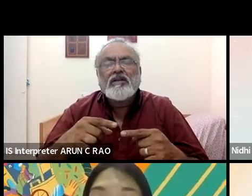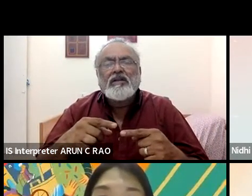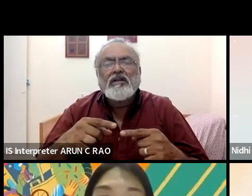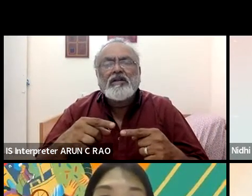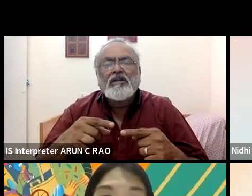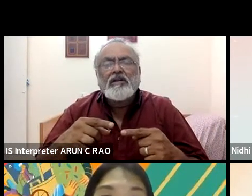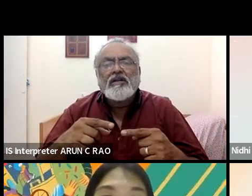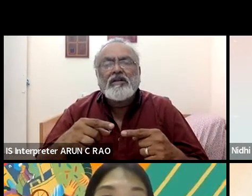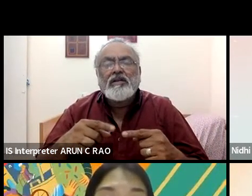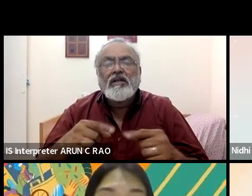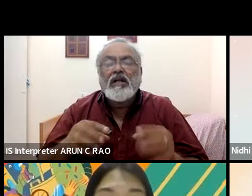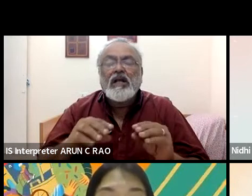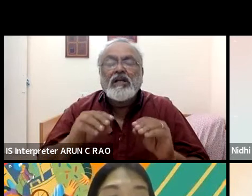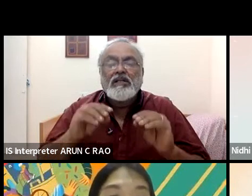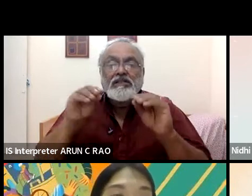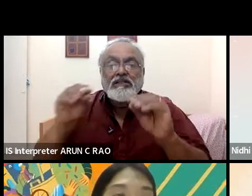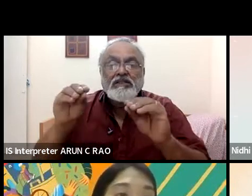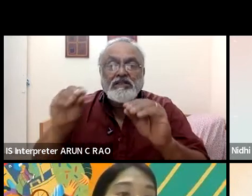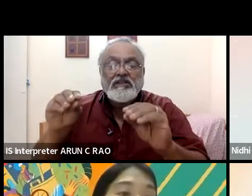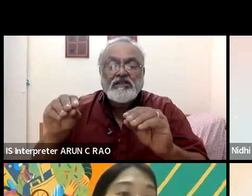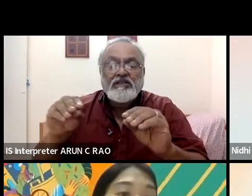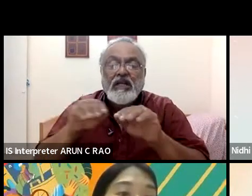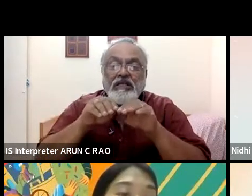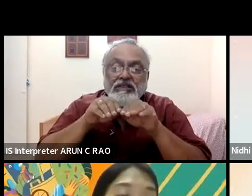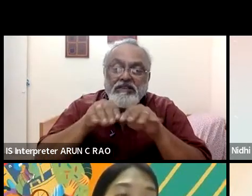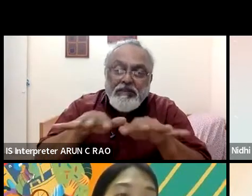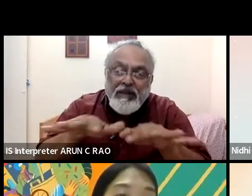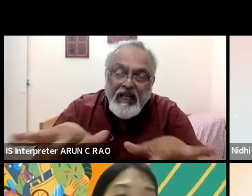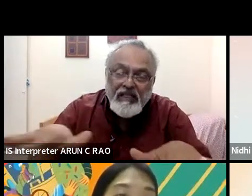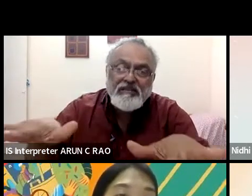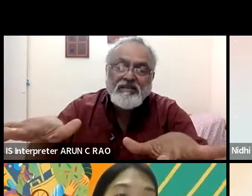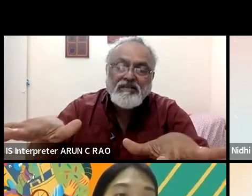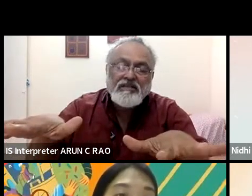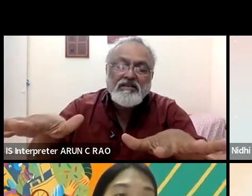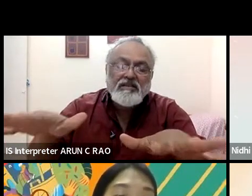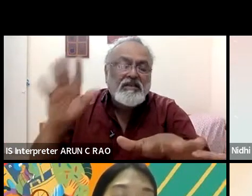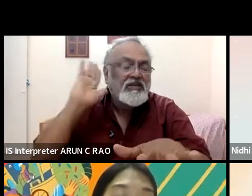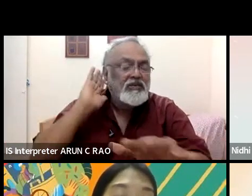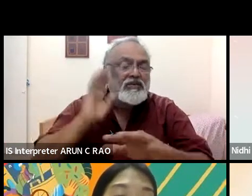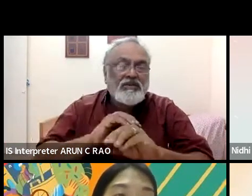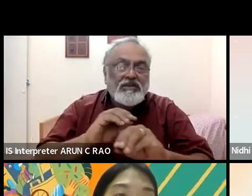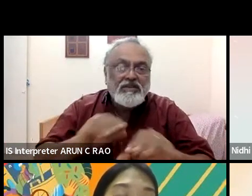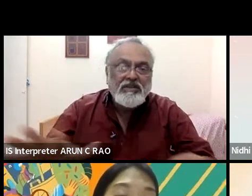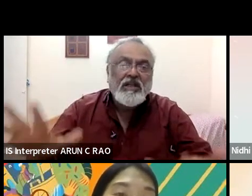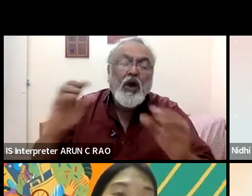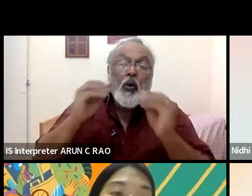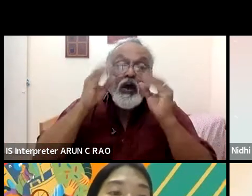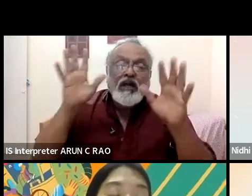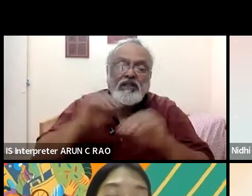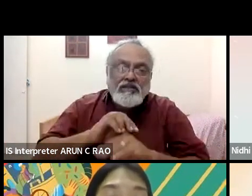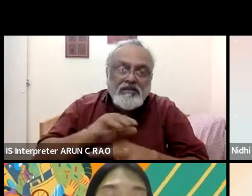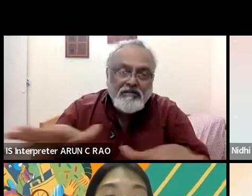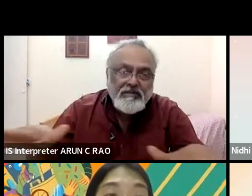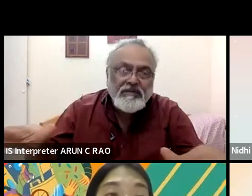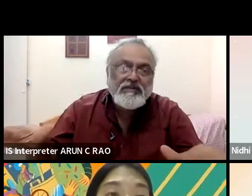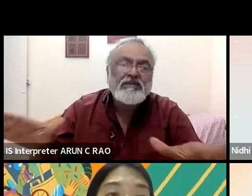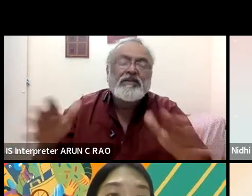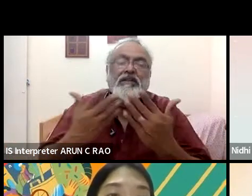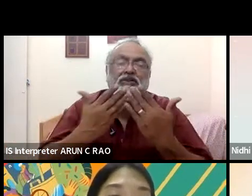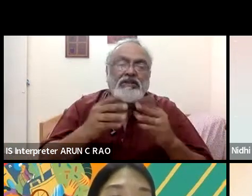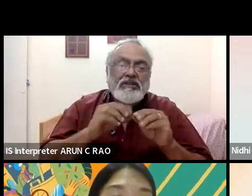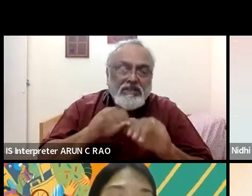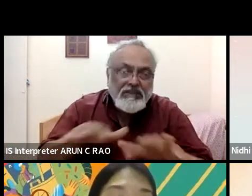this subject, disseminate that education. It was combined with the kind of role of perhaps allowing